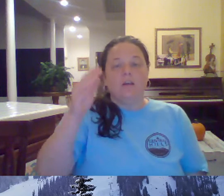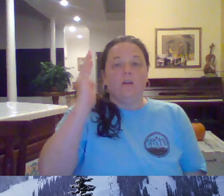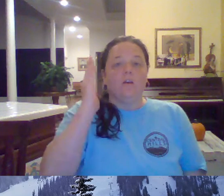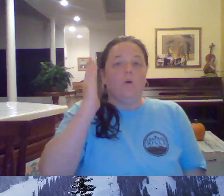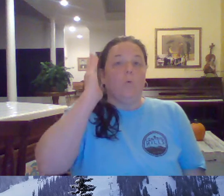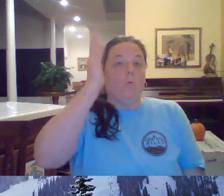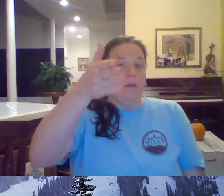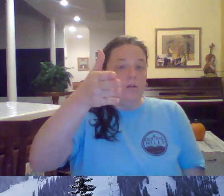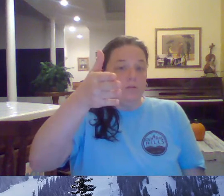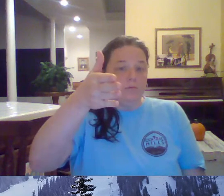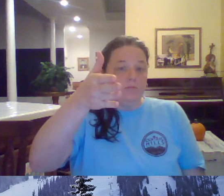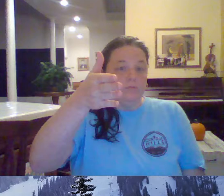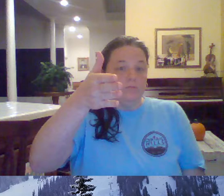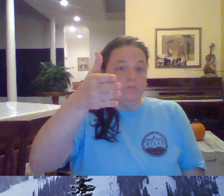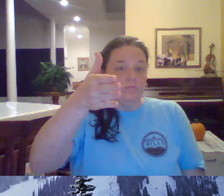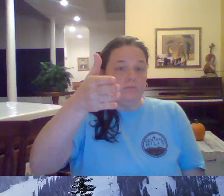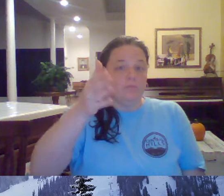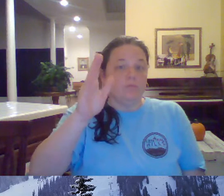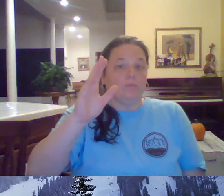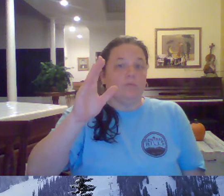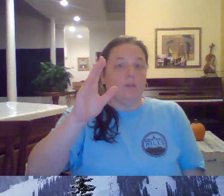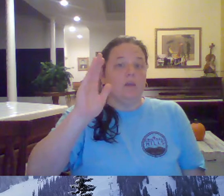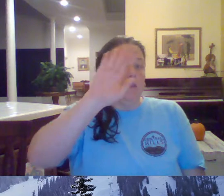Finished, will,